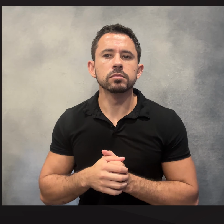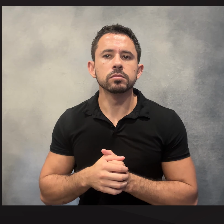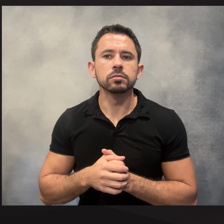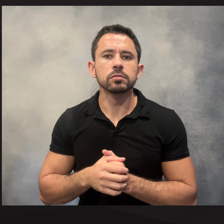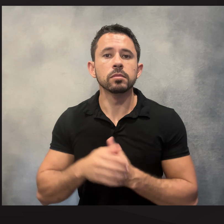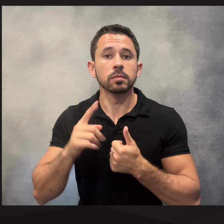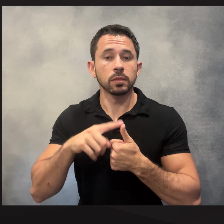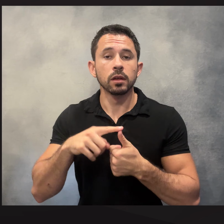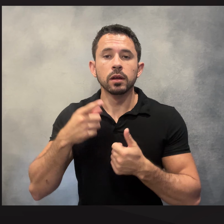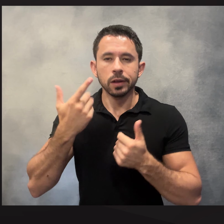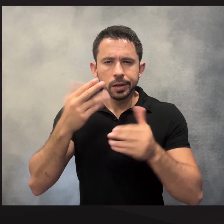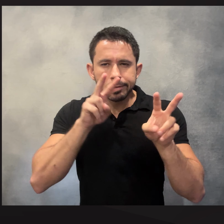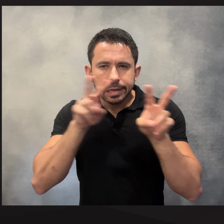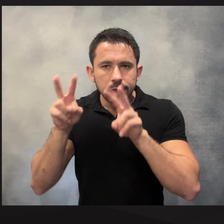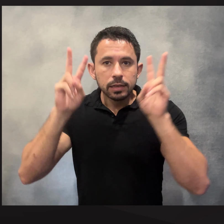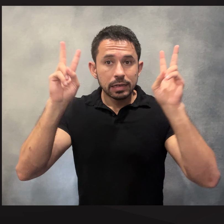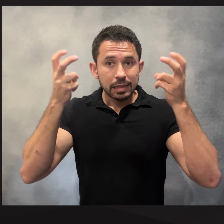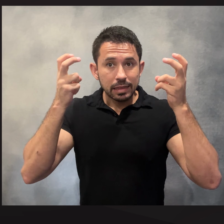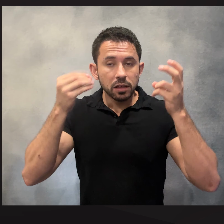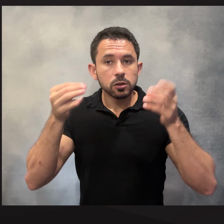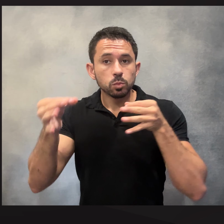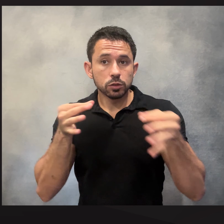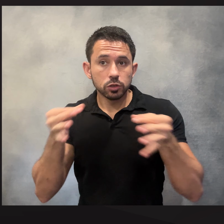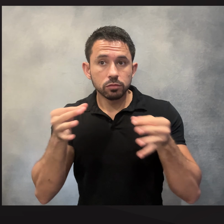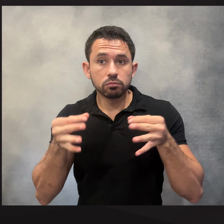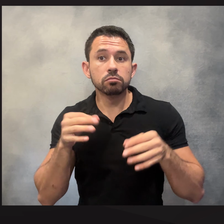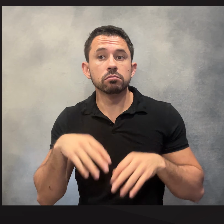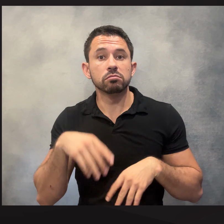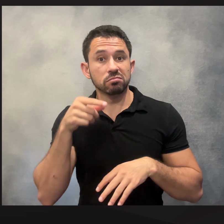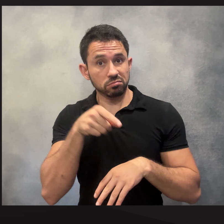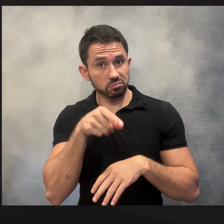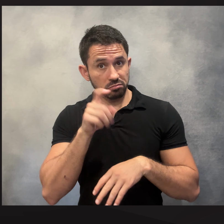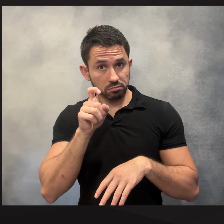Read the title and description. Is this the data I'm looking for?